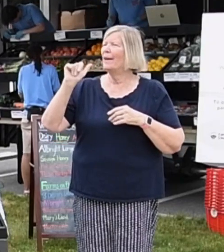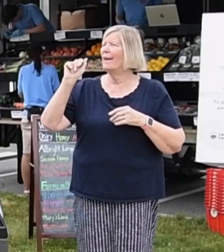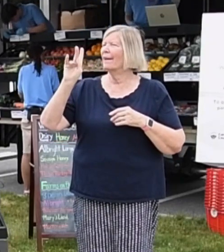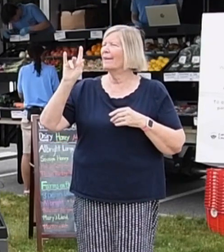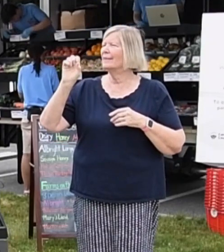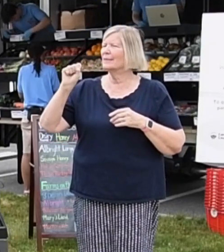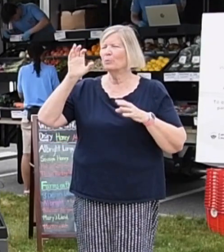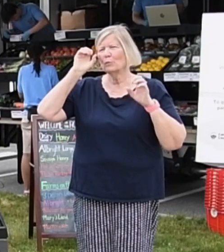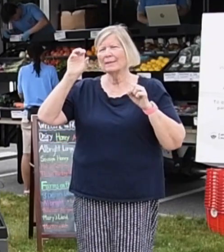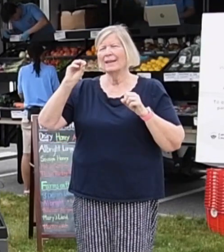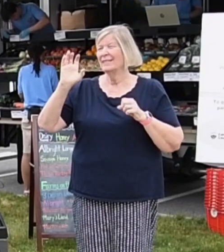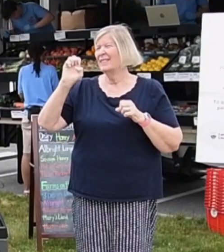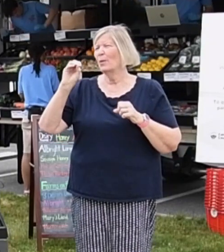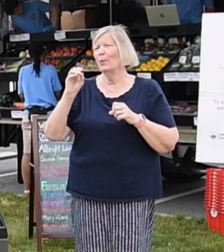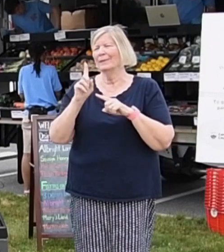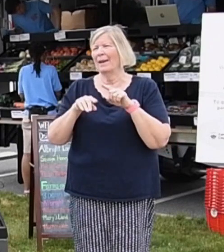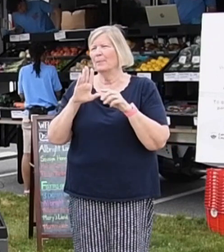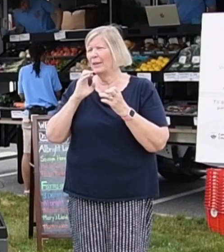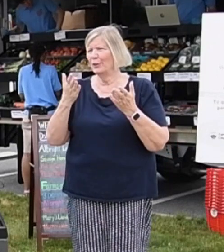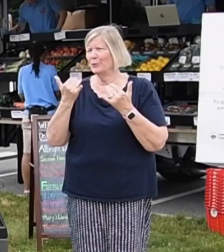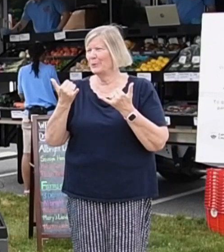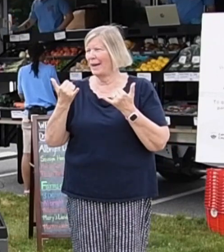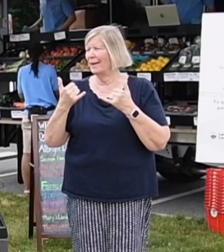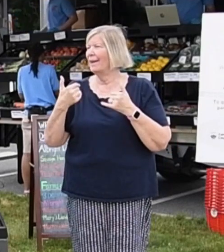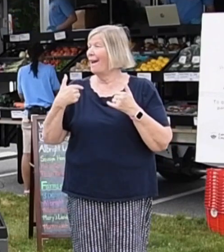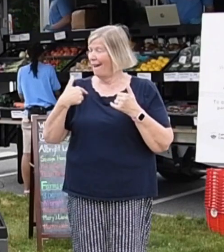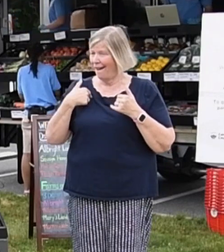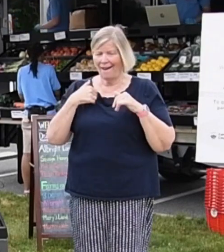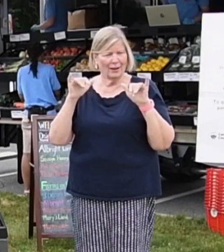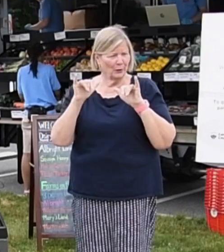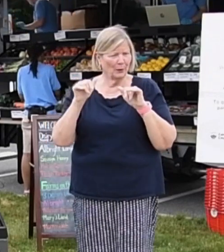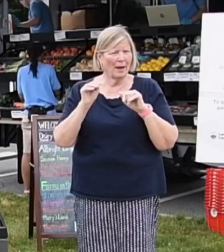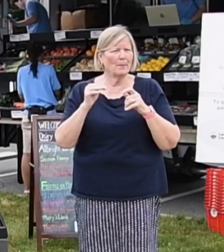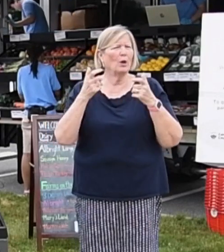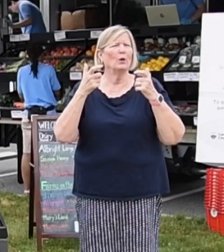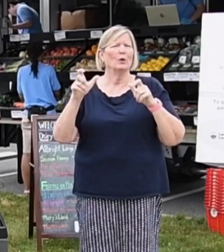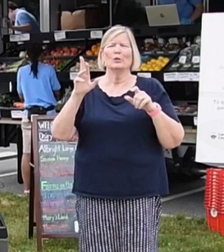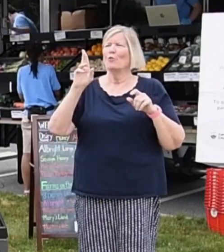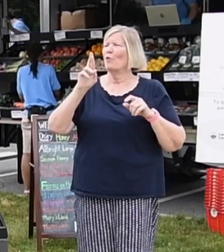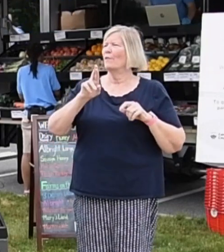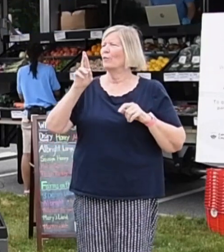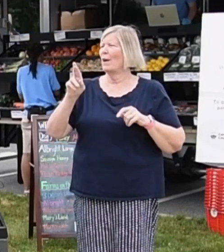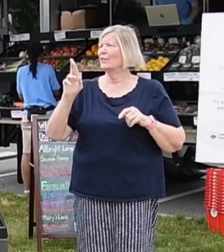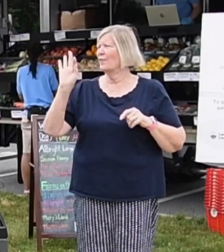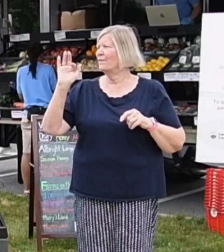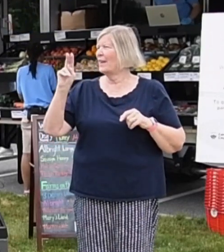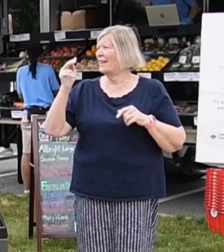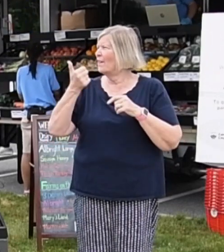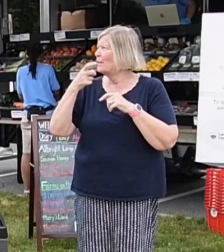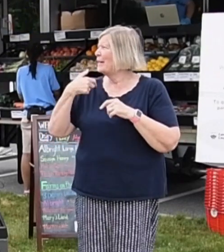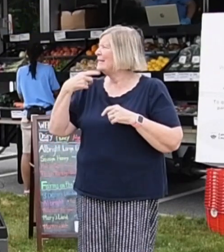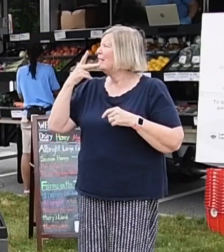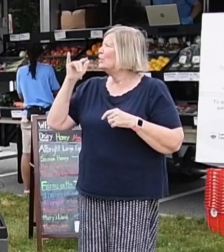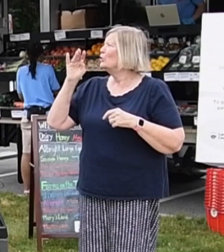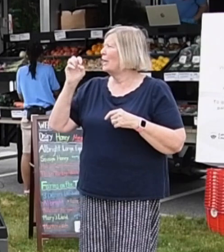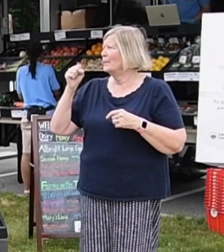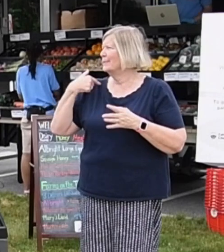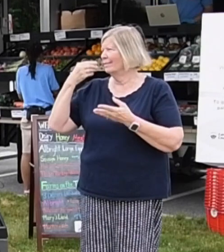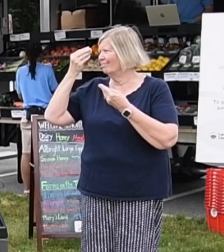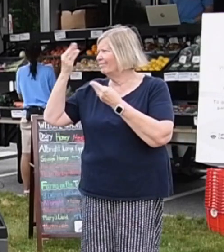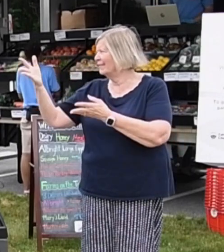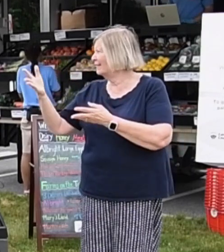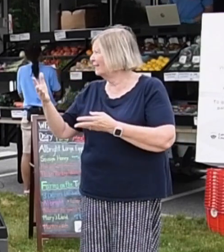president and CEO, who could not be here today. I, too, am a huge Roving Radish fan. Every time I see James, I tell him that.